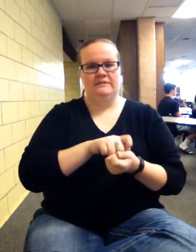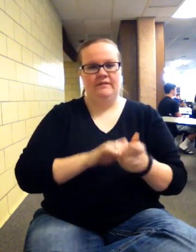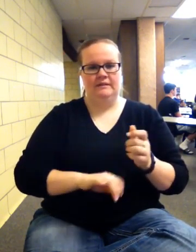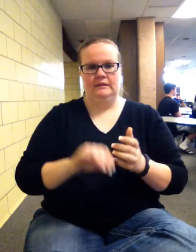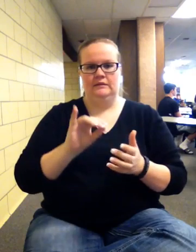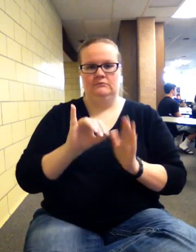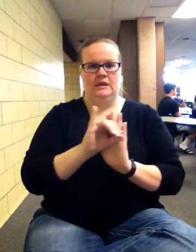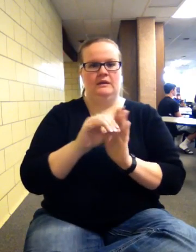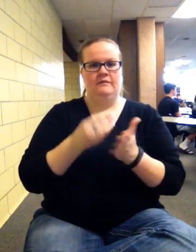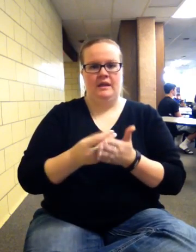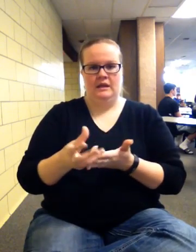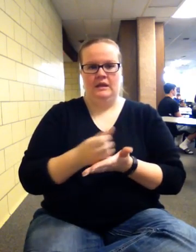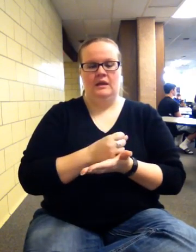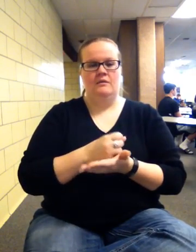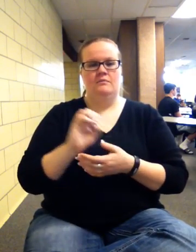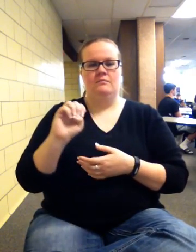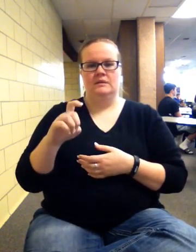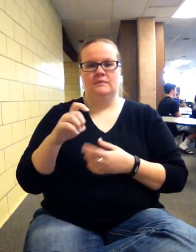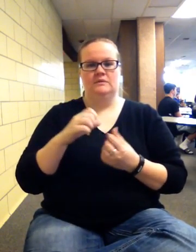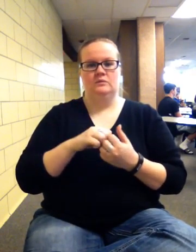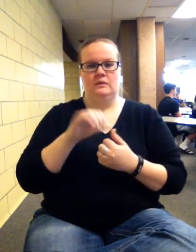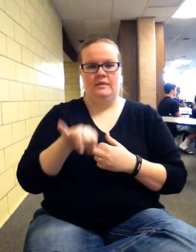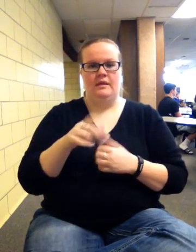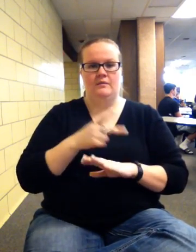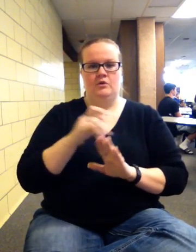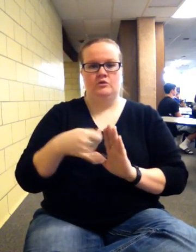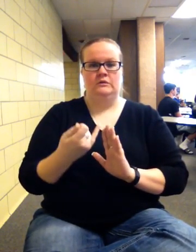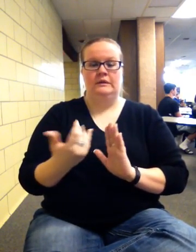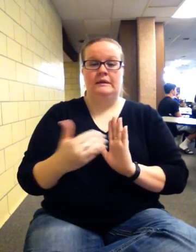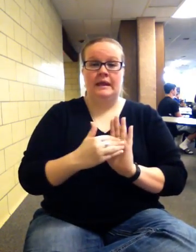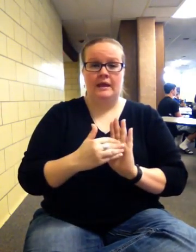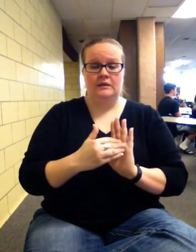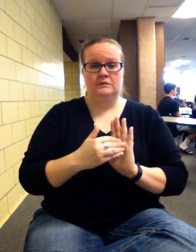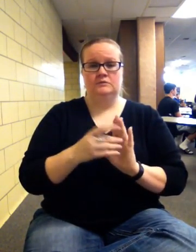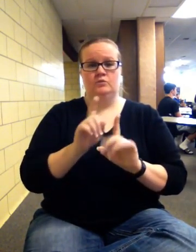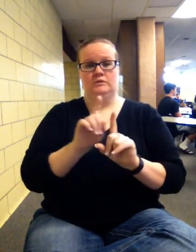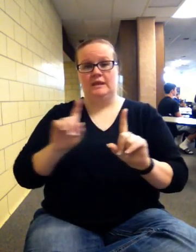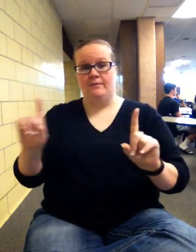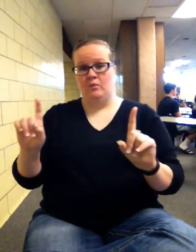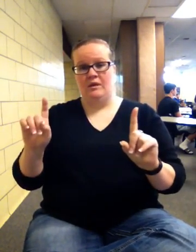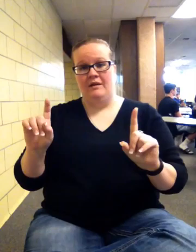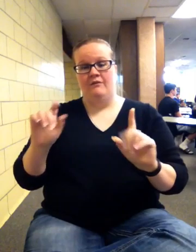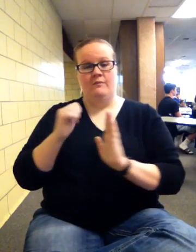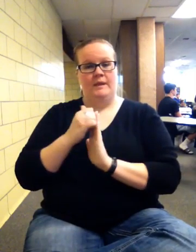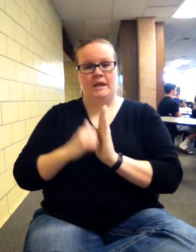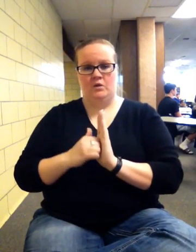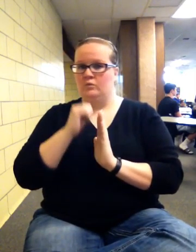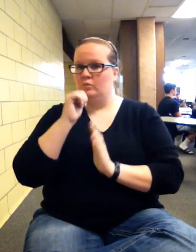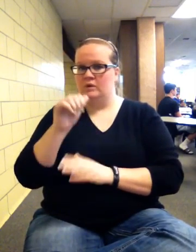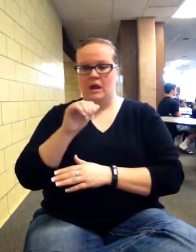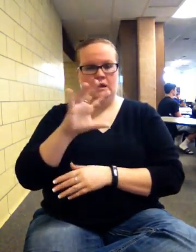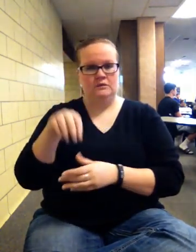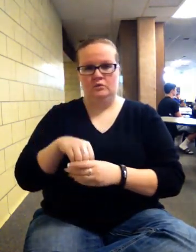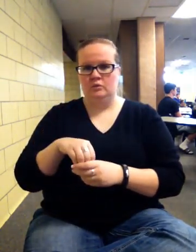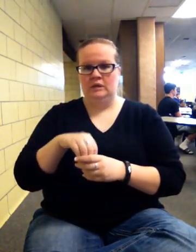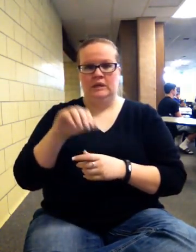and expenses with that project. Now, again, we're stepping away from accounting. We're not putting depreciation in that because these truly are